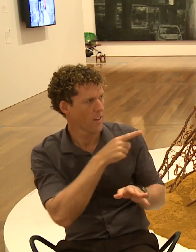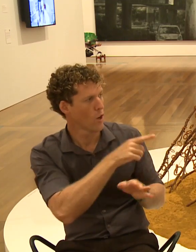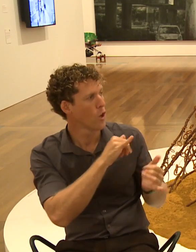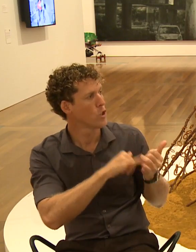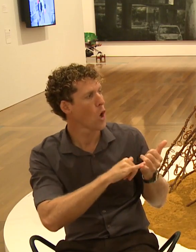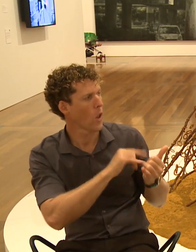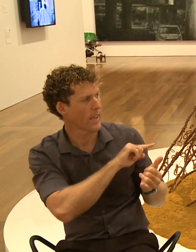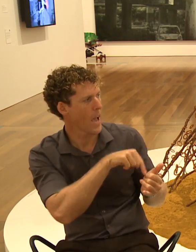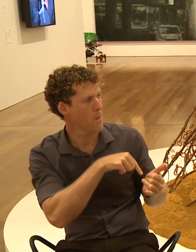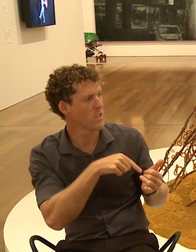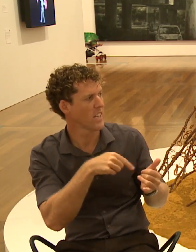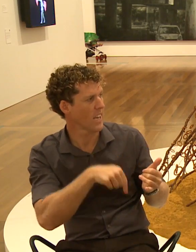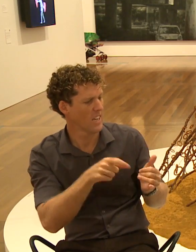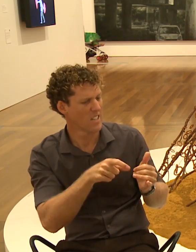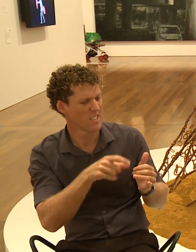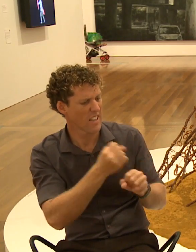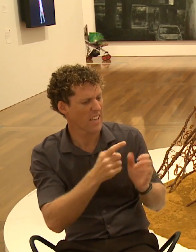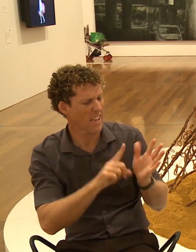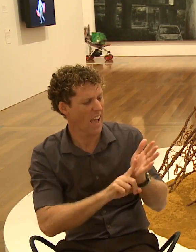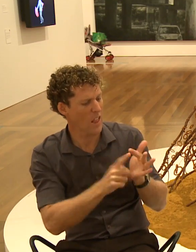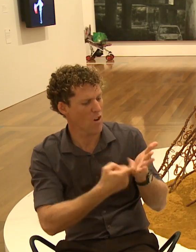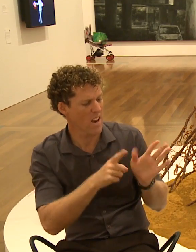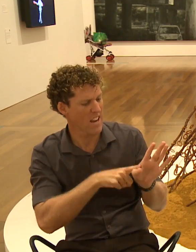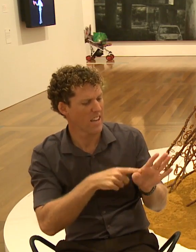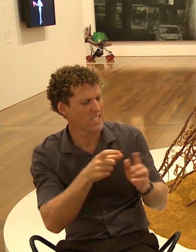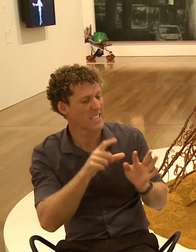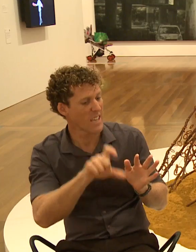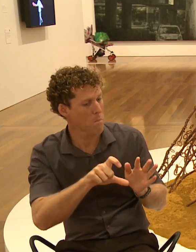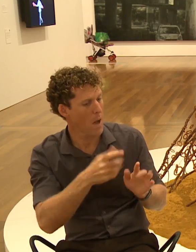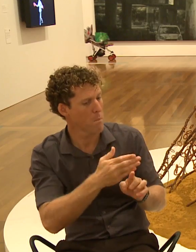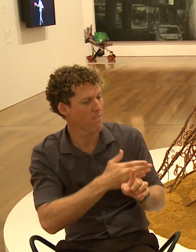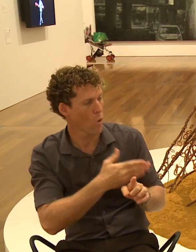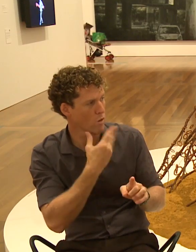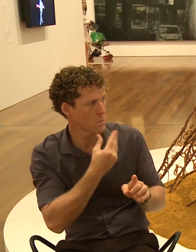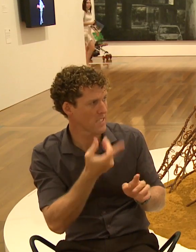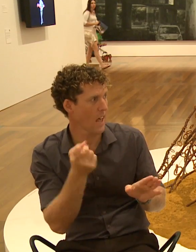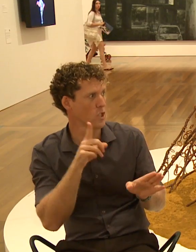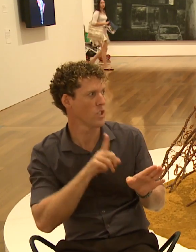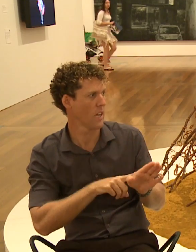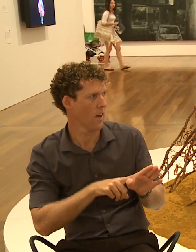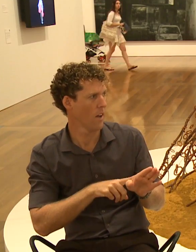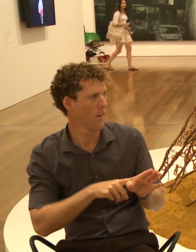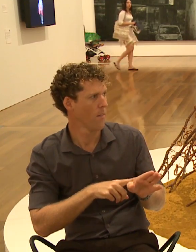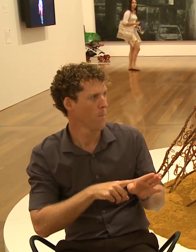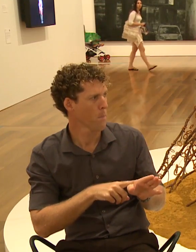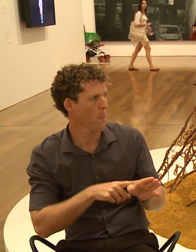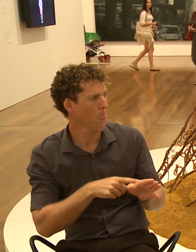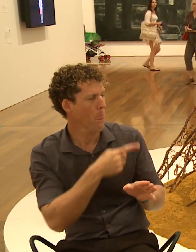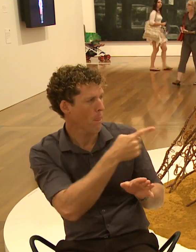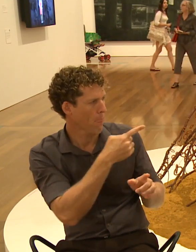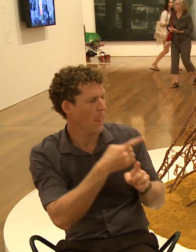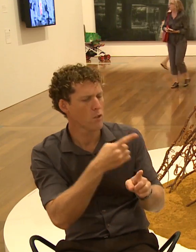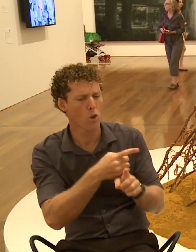last December, just before Christmas. Yeah. Must have been round about this time, and saw the space, that talked to